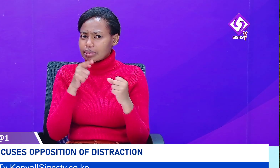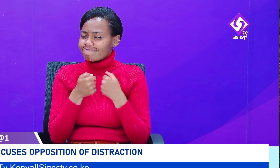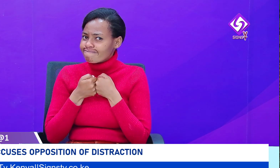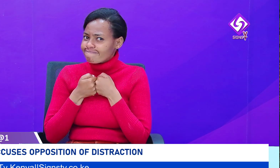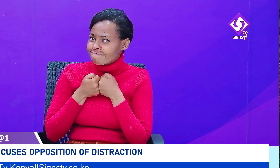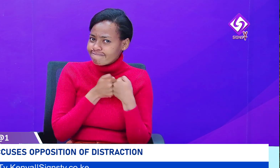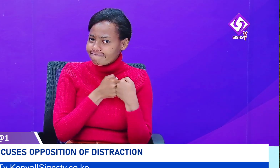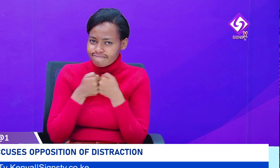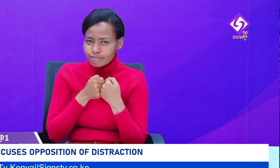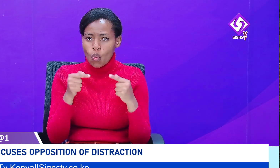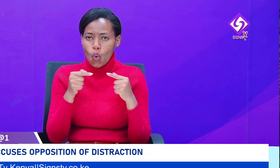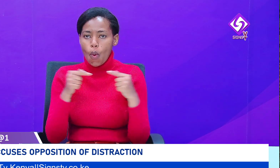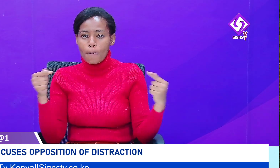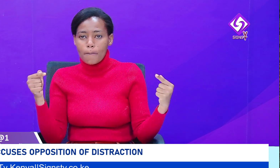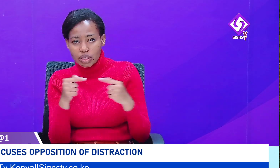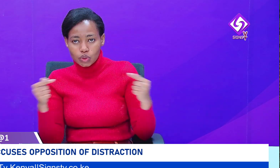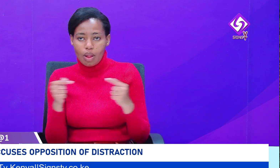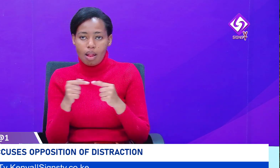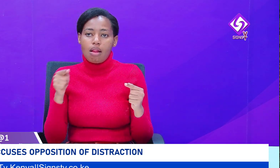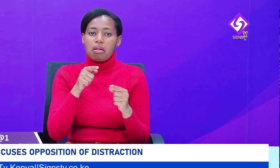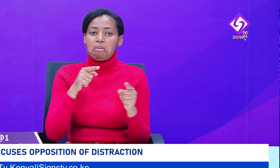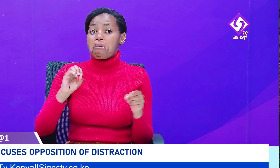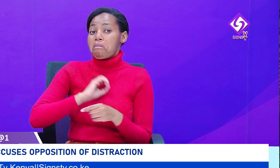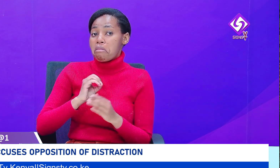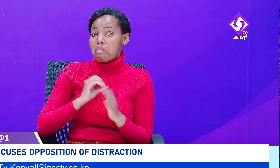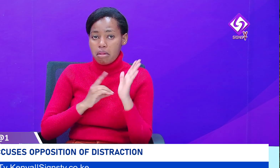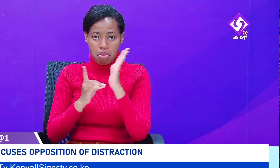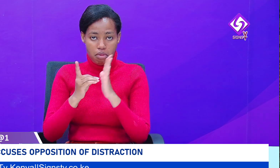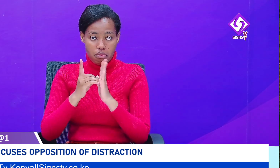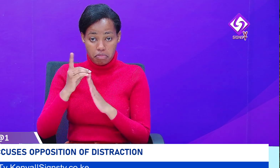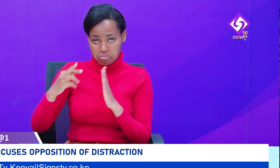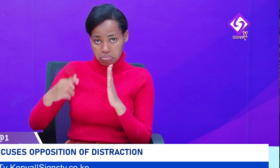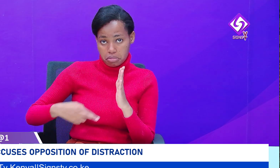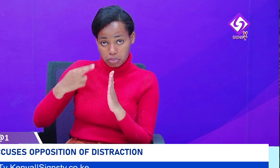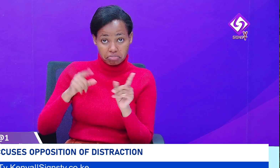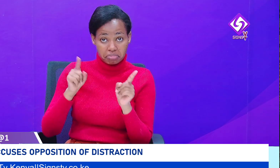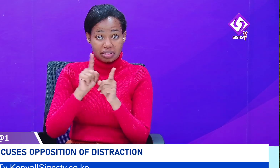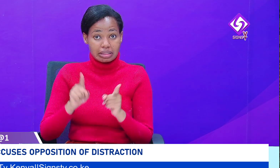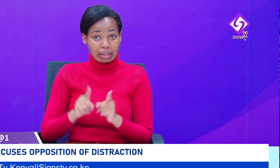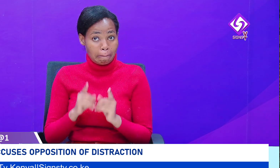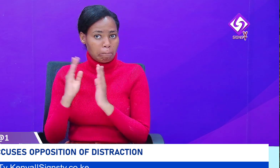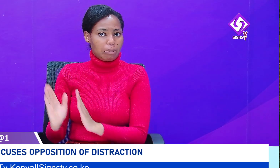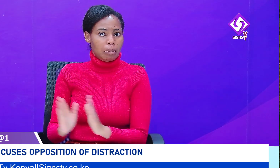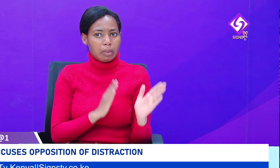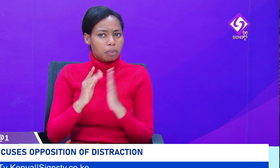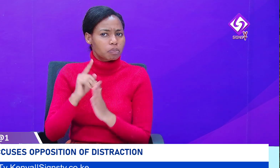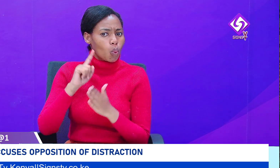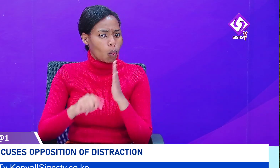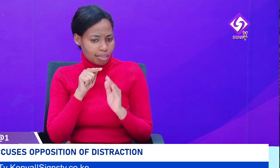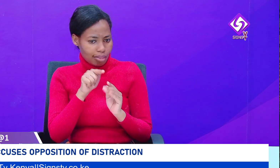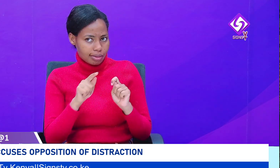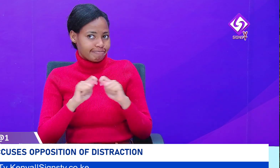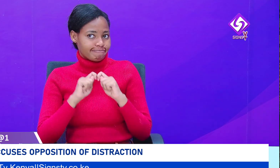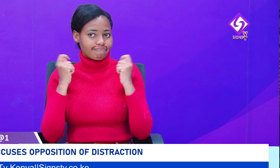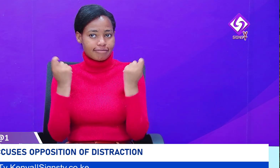the president challenged the opposition to showcase their own development records instead of engaging